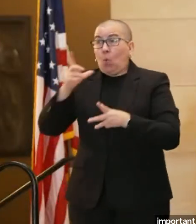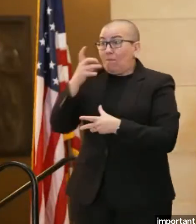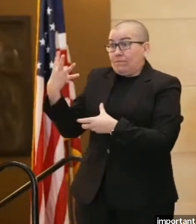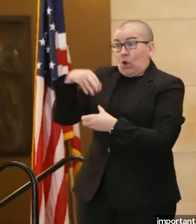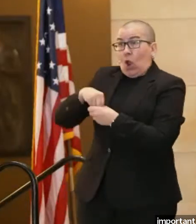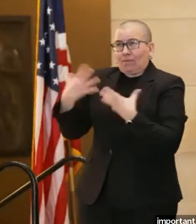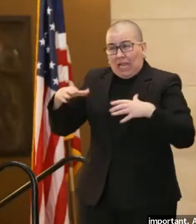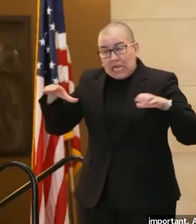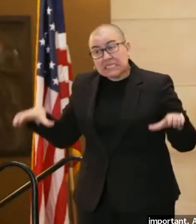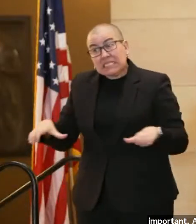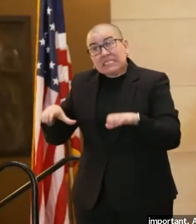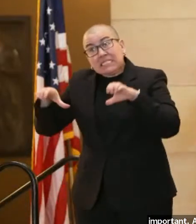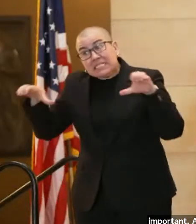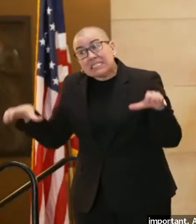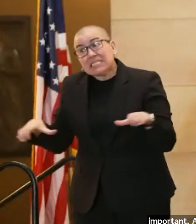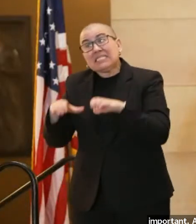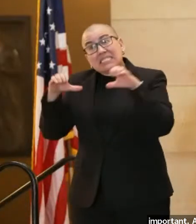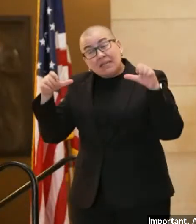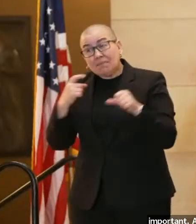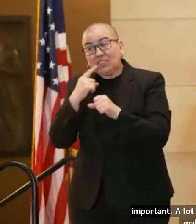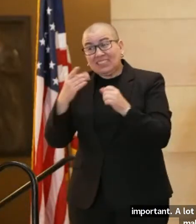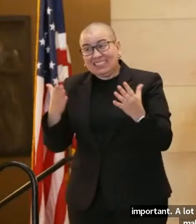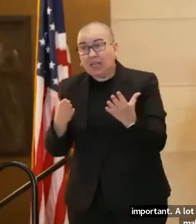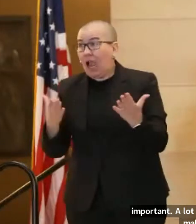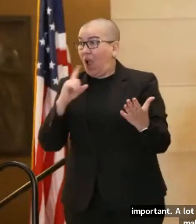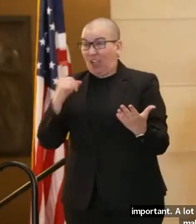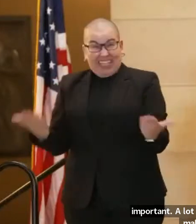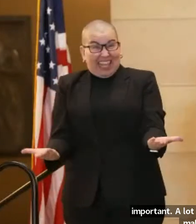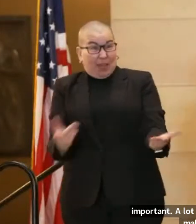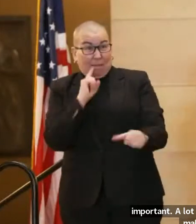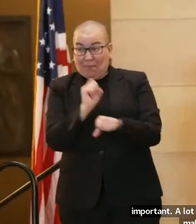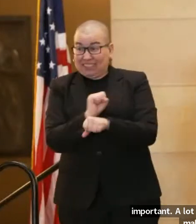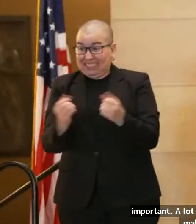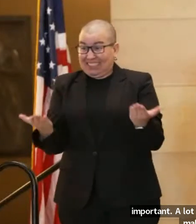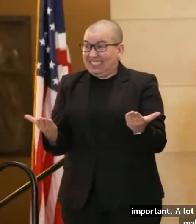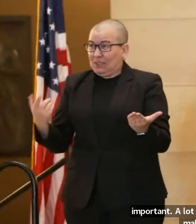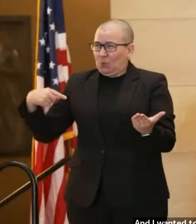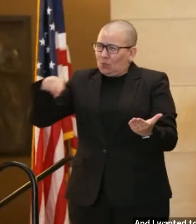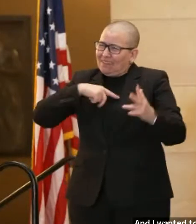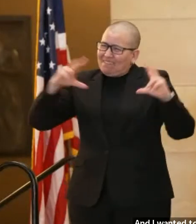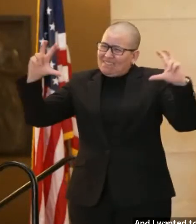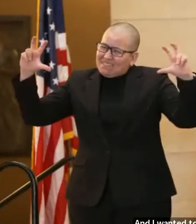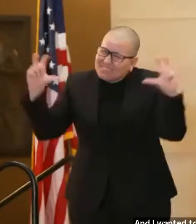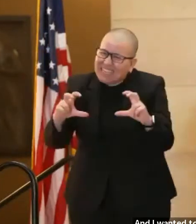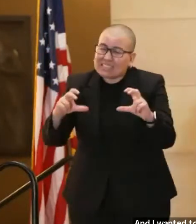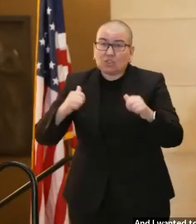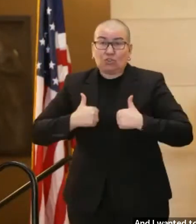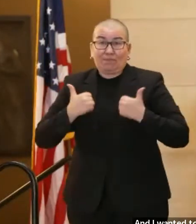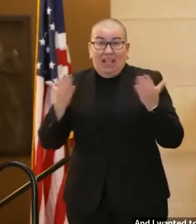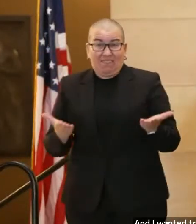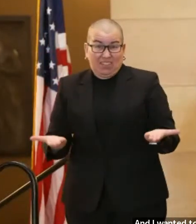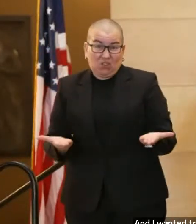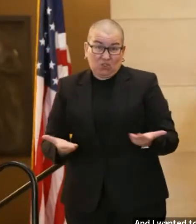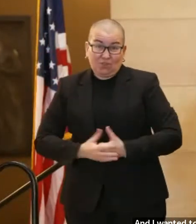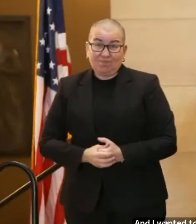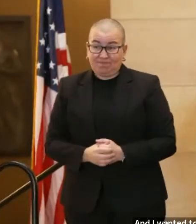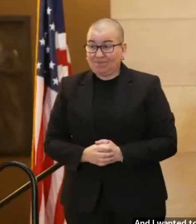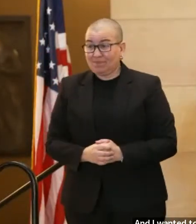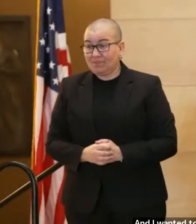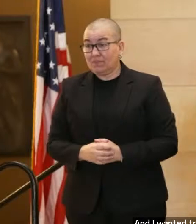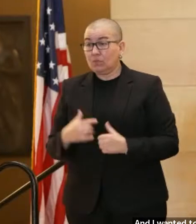sure that we were here. And I wanted to make sure that we invest in survivors while we are here. We're here today to meet